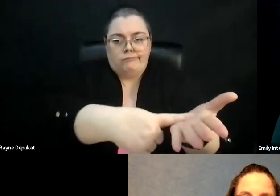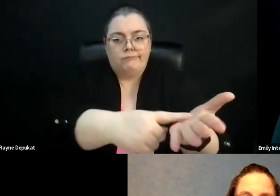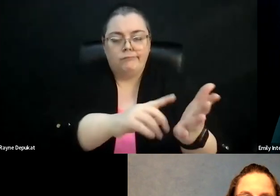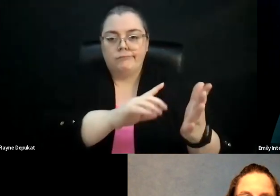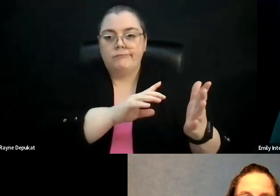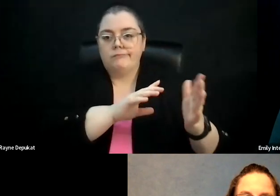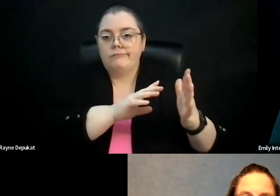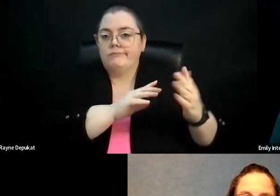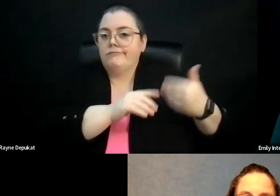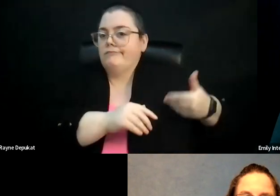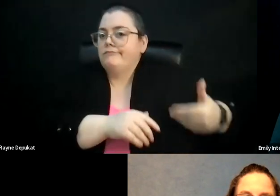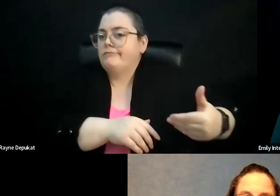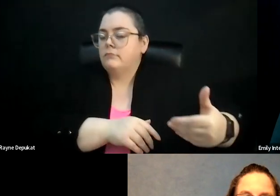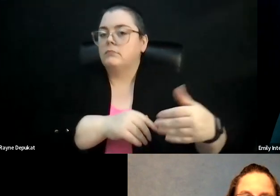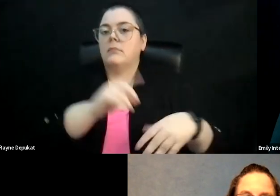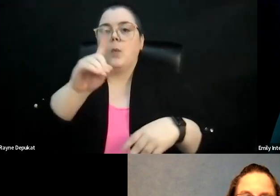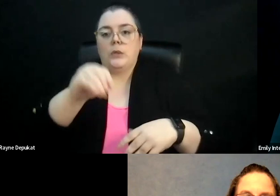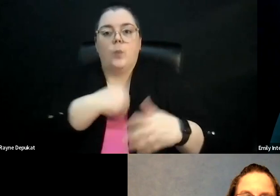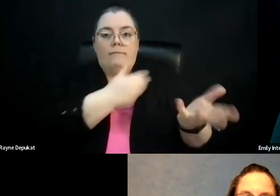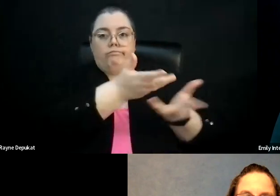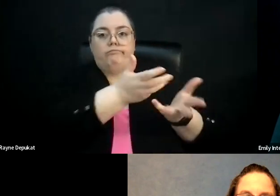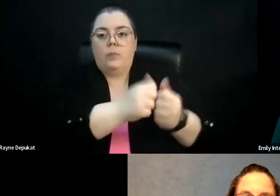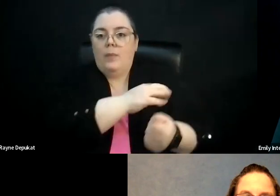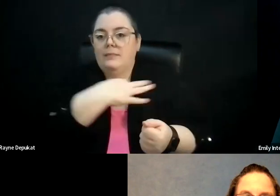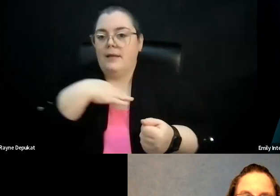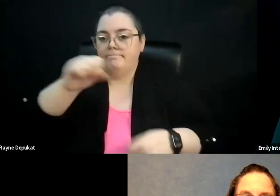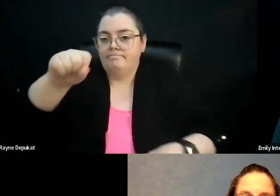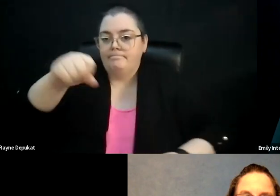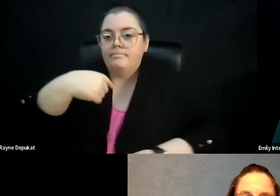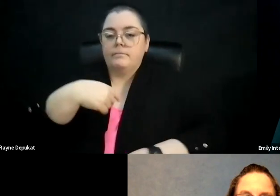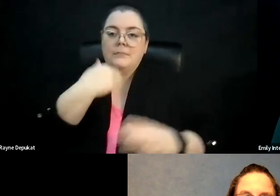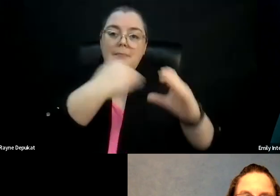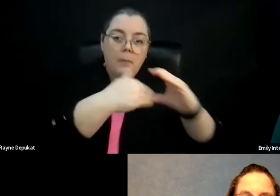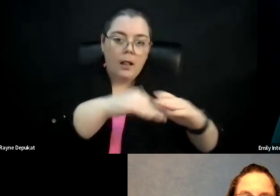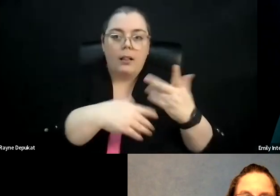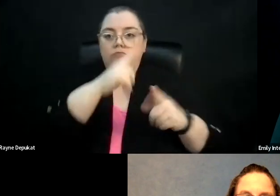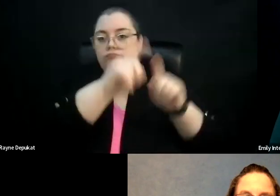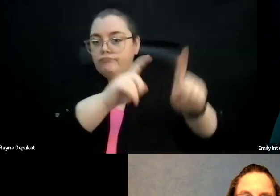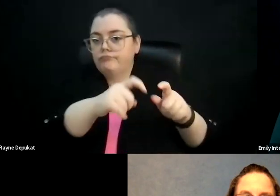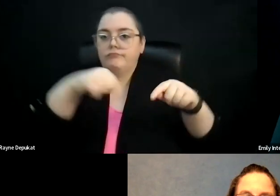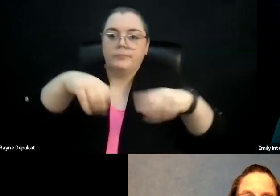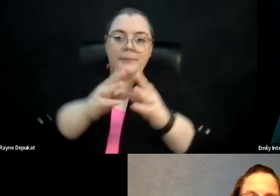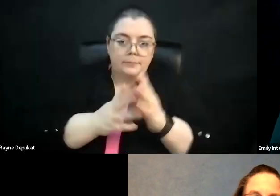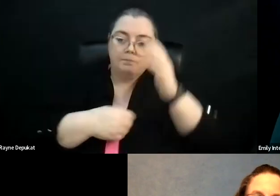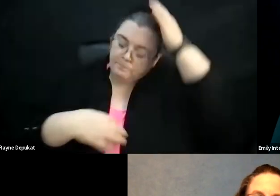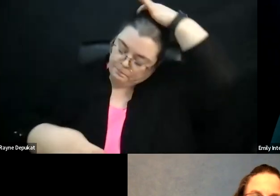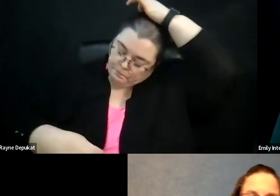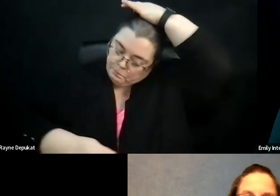have discussion about this previously in prior meetings. And we do have a lot of interaction with the staff at the commission via email, questioning